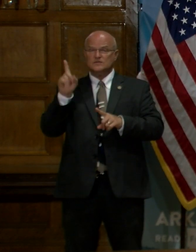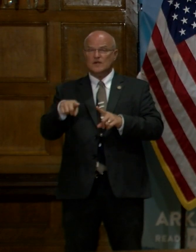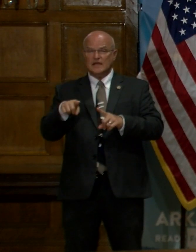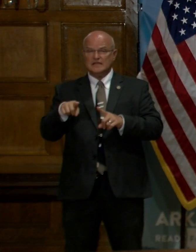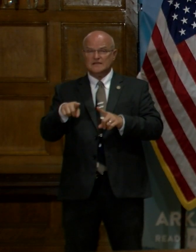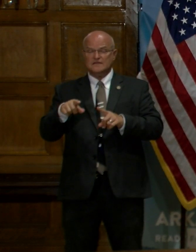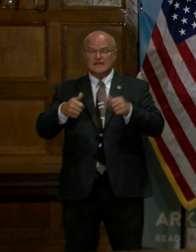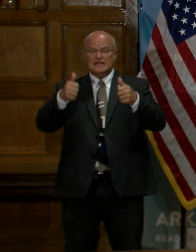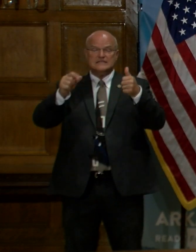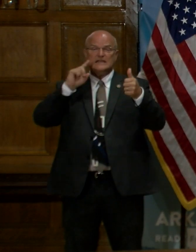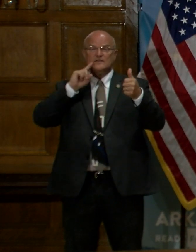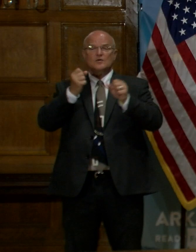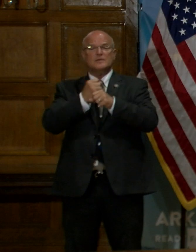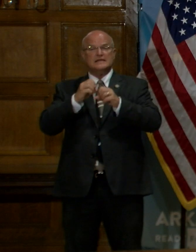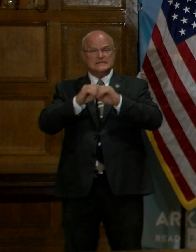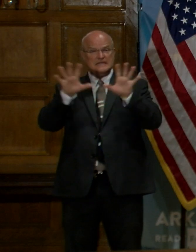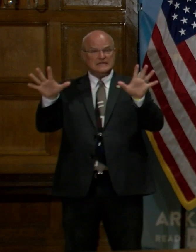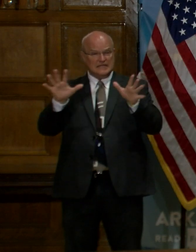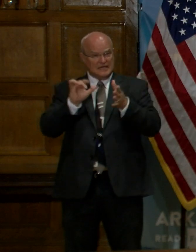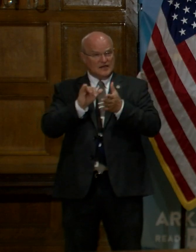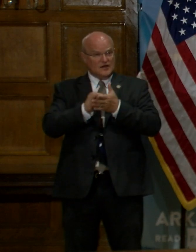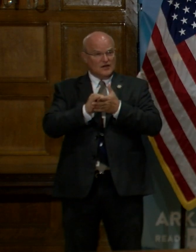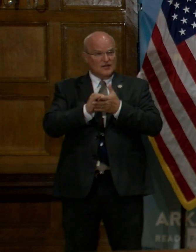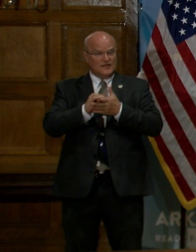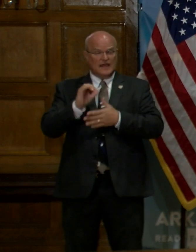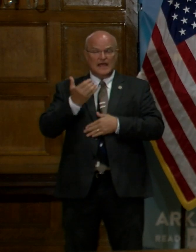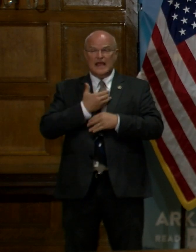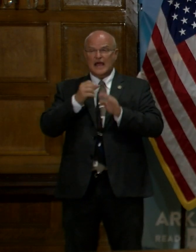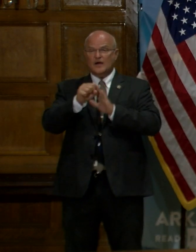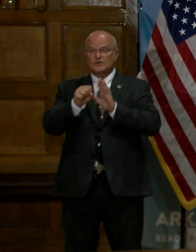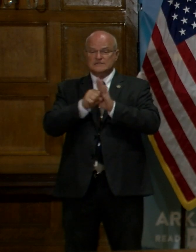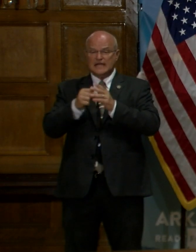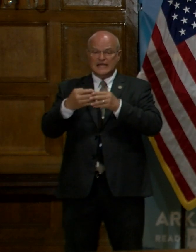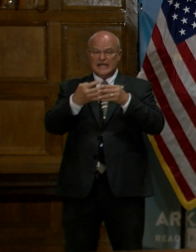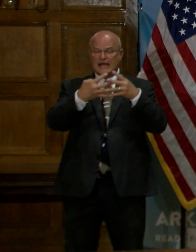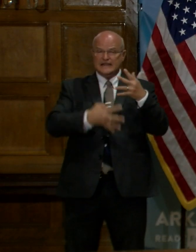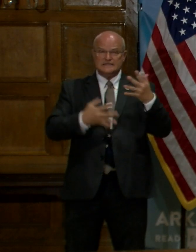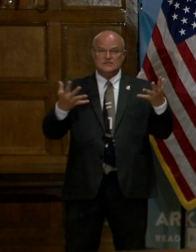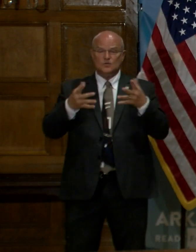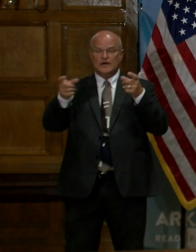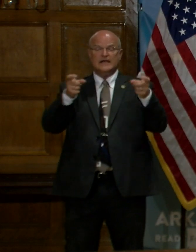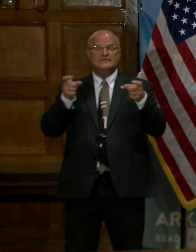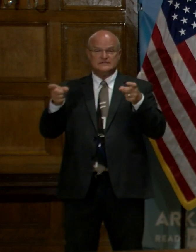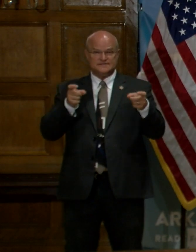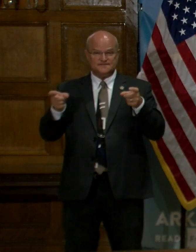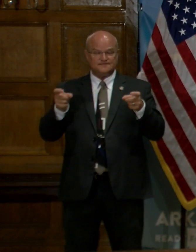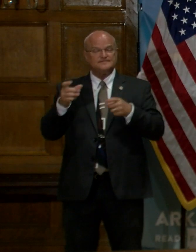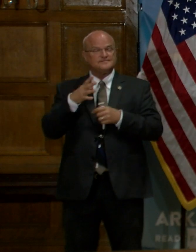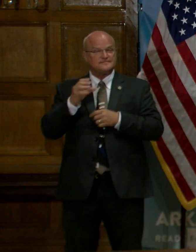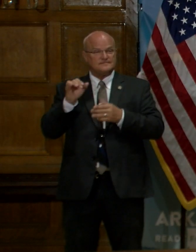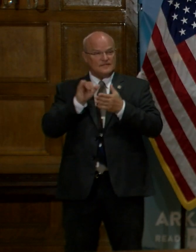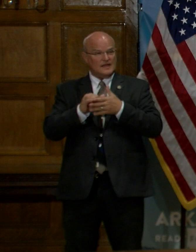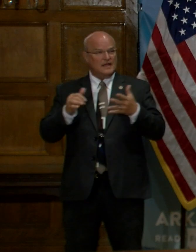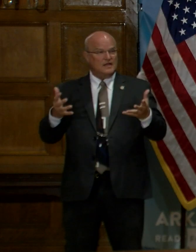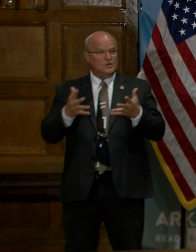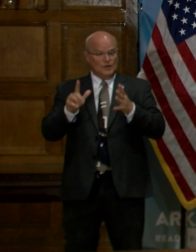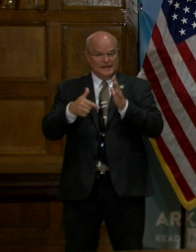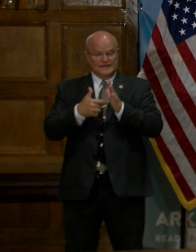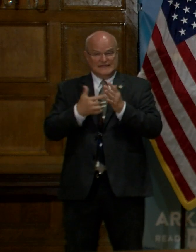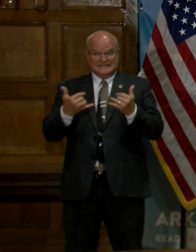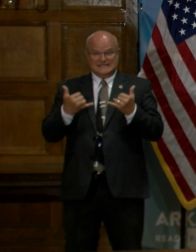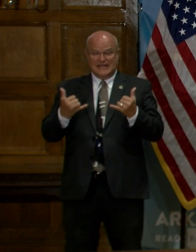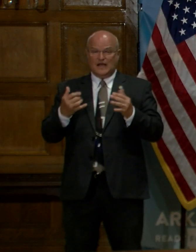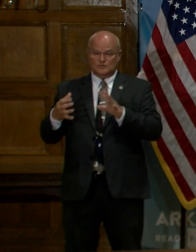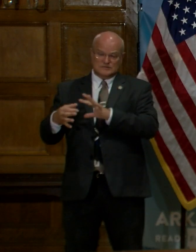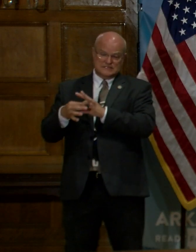and executive order makes it clear that our state guidelines is what governs, and that's what this now